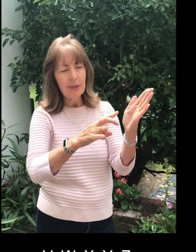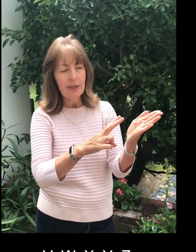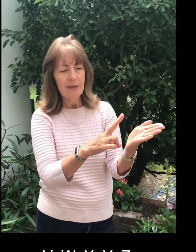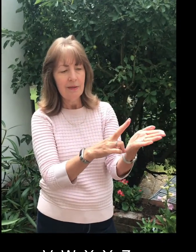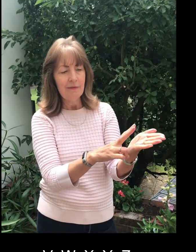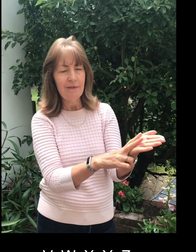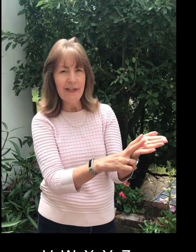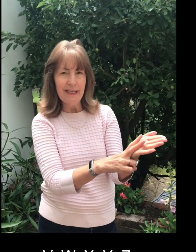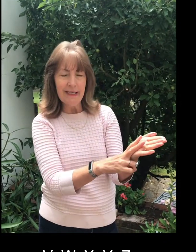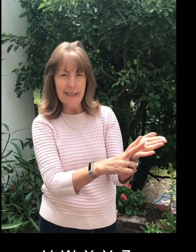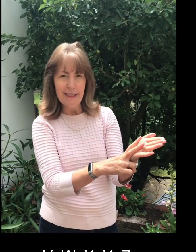V,